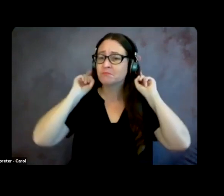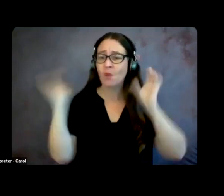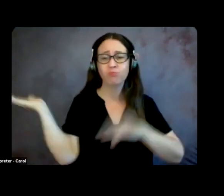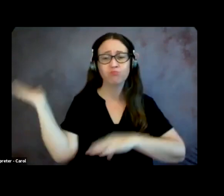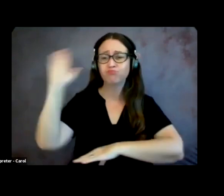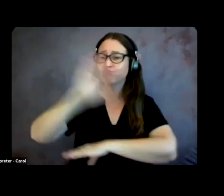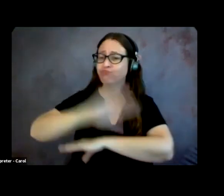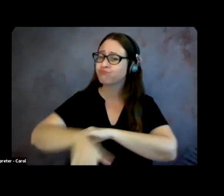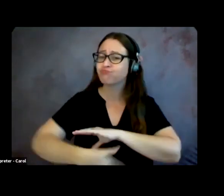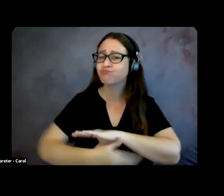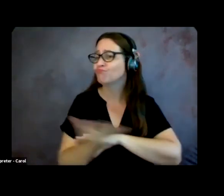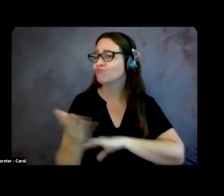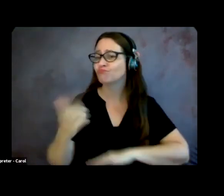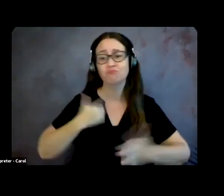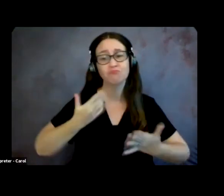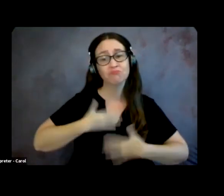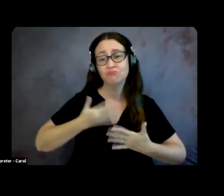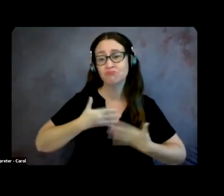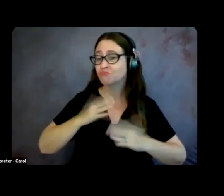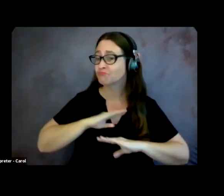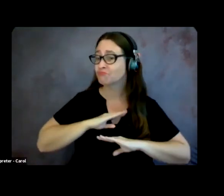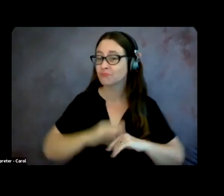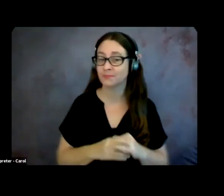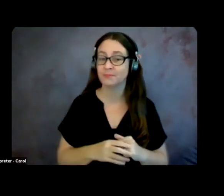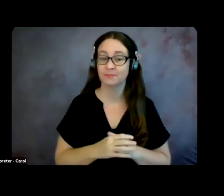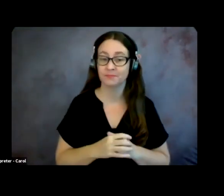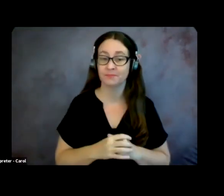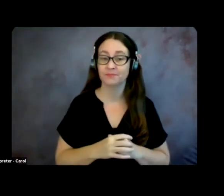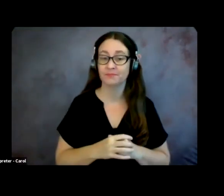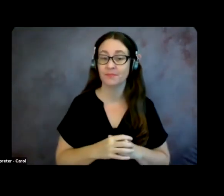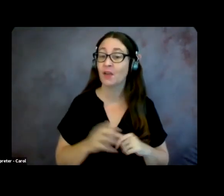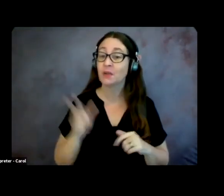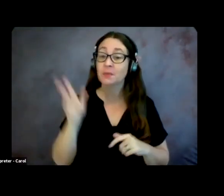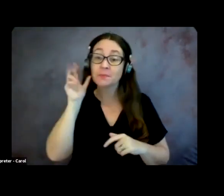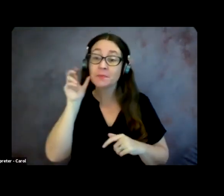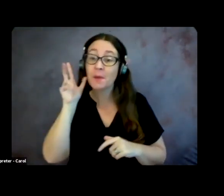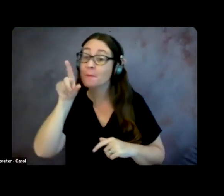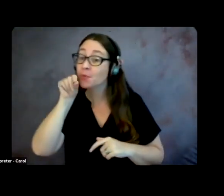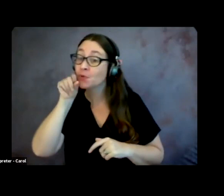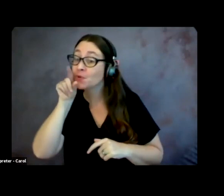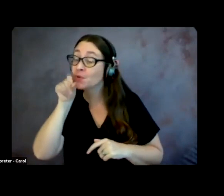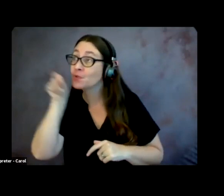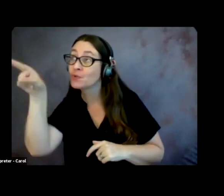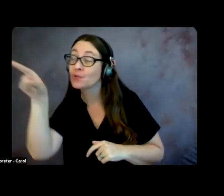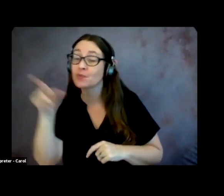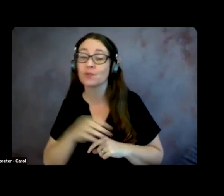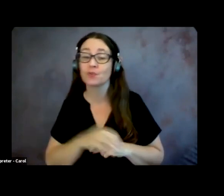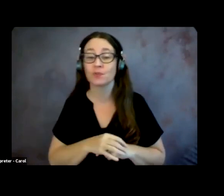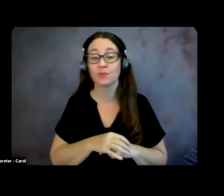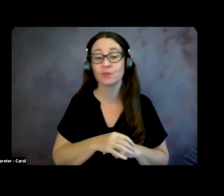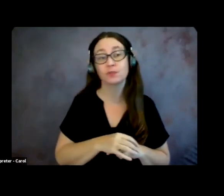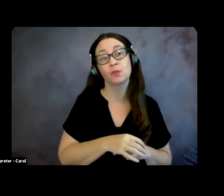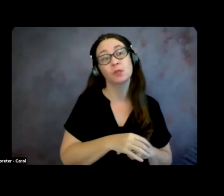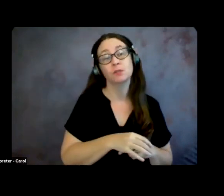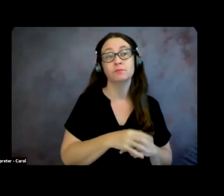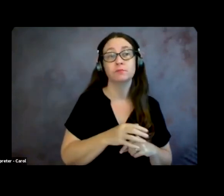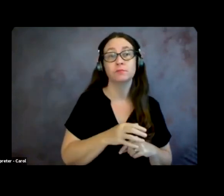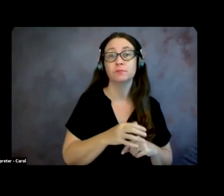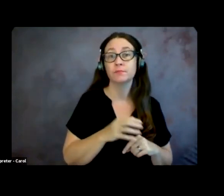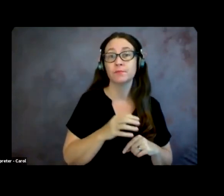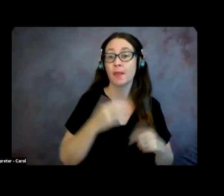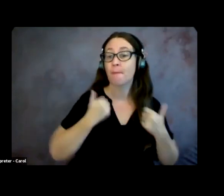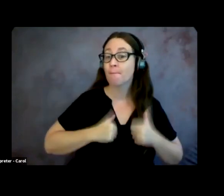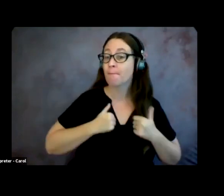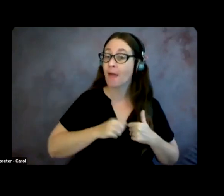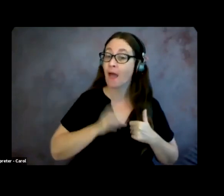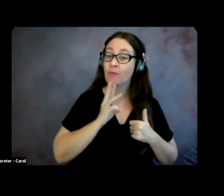happier. I would recognize the birds chirping outside. I would hear the bath water running. I would hear the garage door